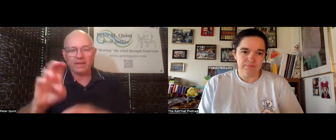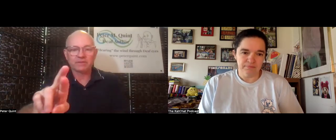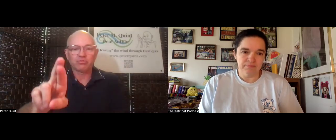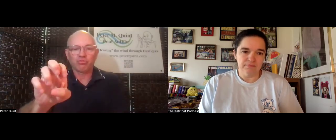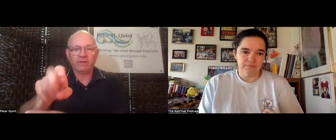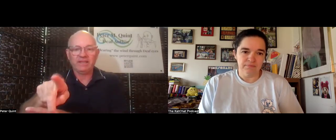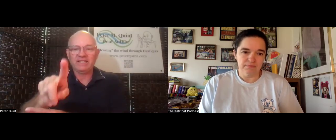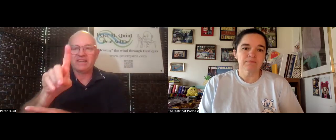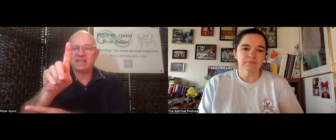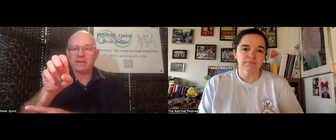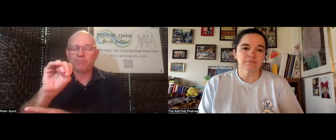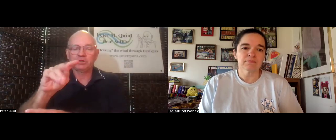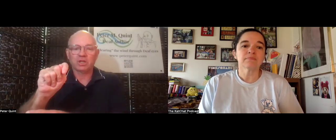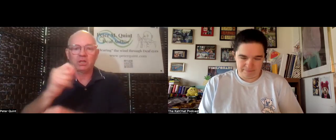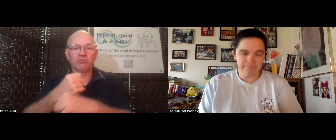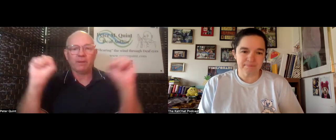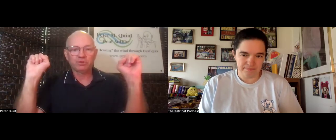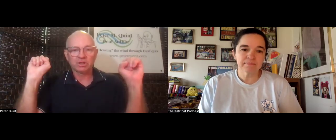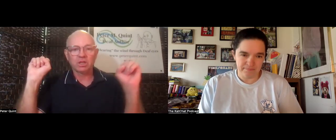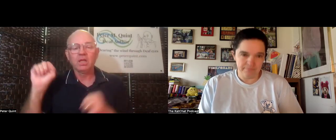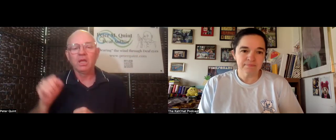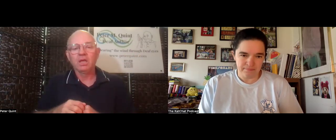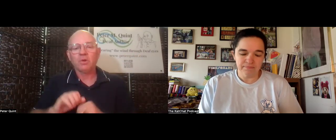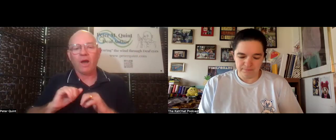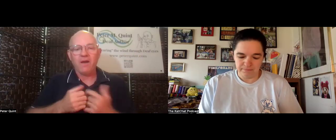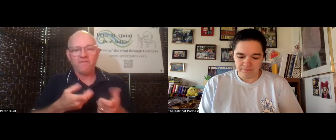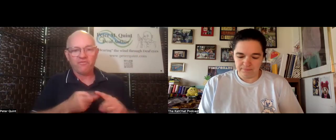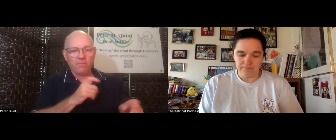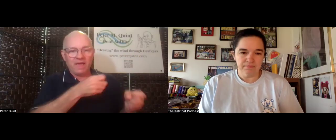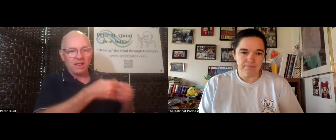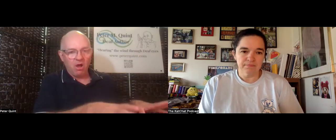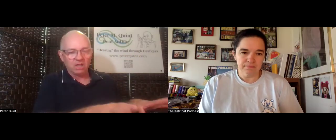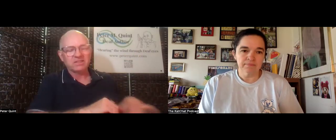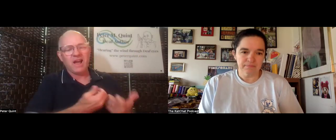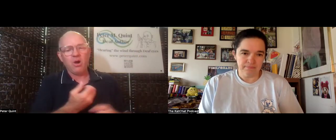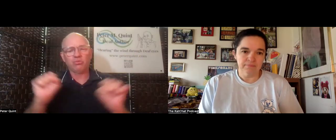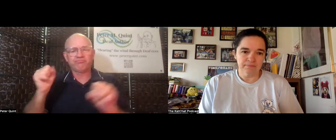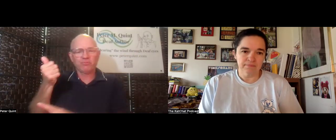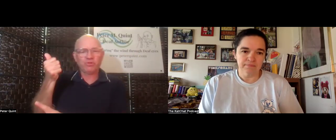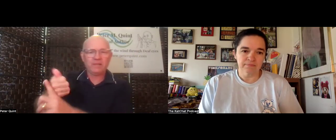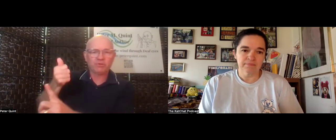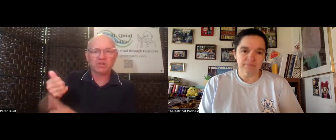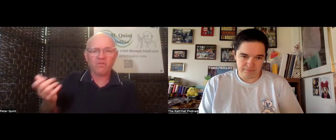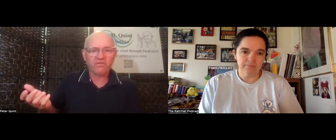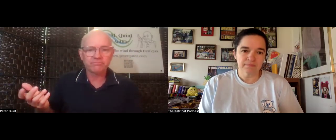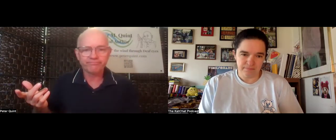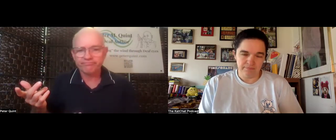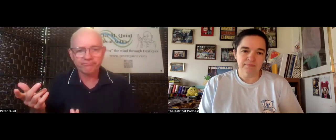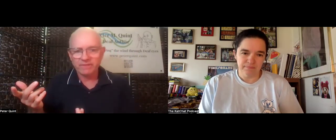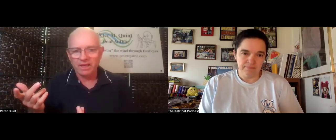another theme is redemption, Mhm. redemption. So from that loss, how redeem